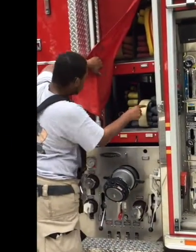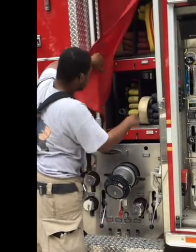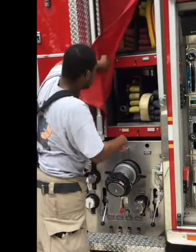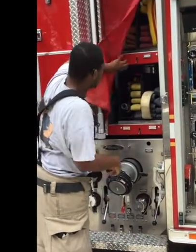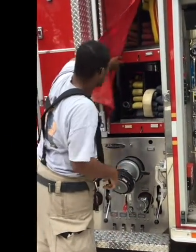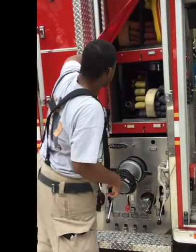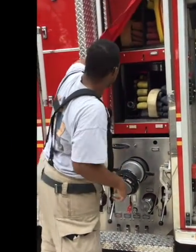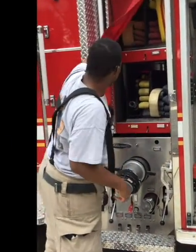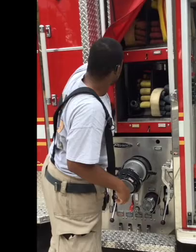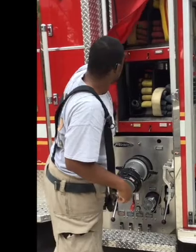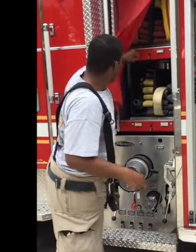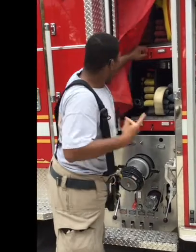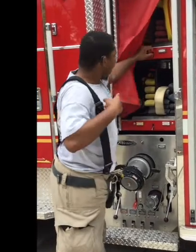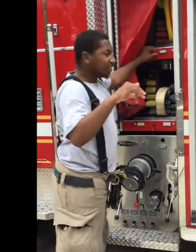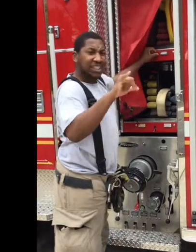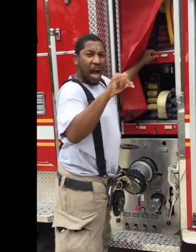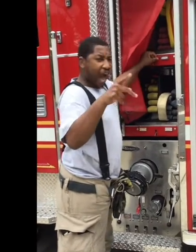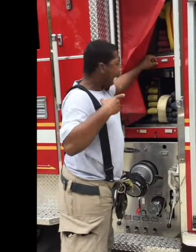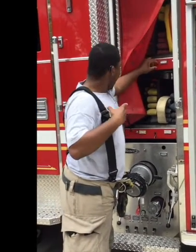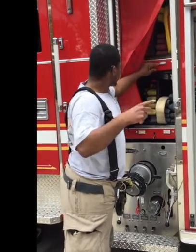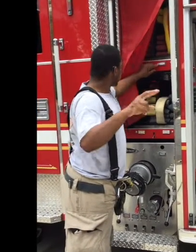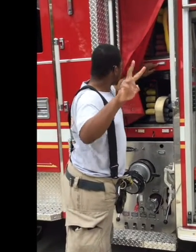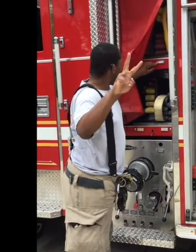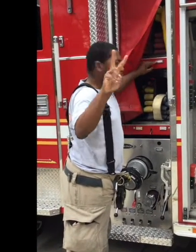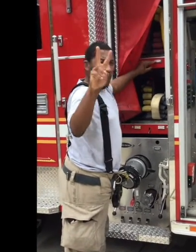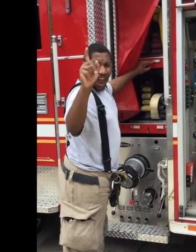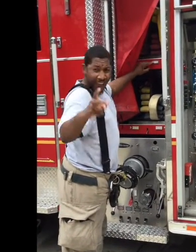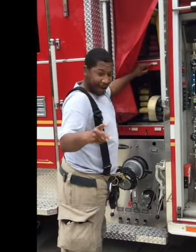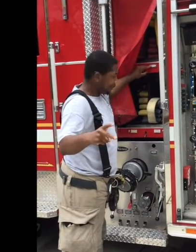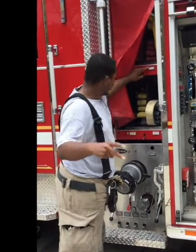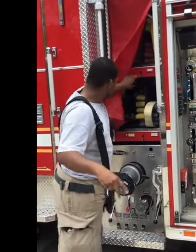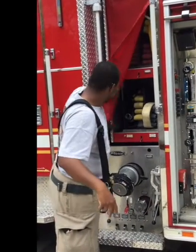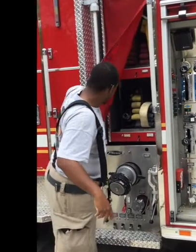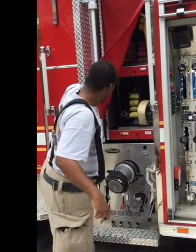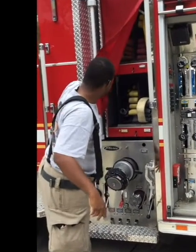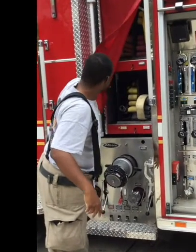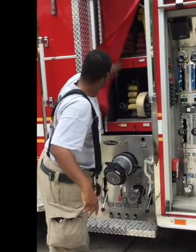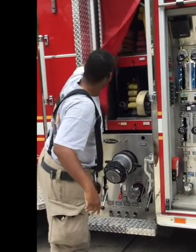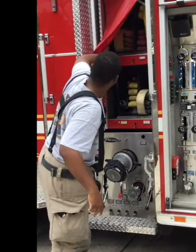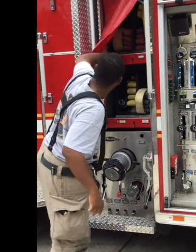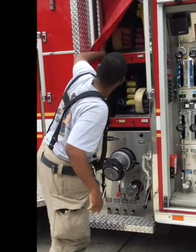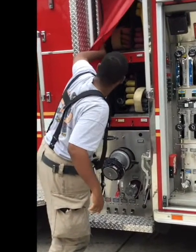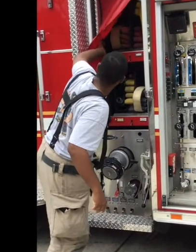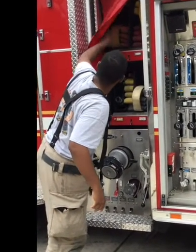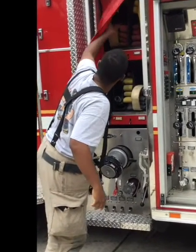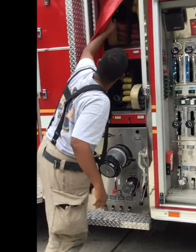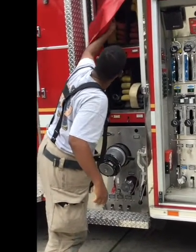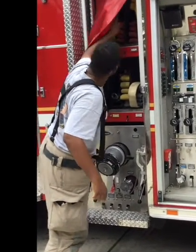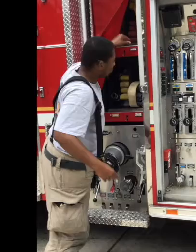So here are the different size hoses we have. We have 2.5.